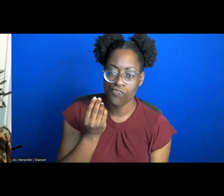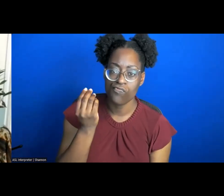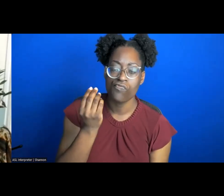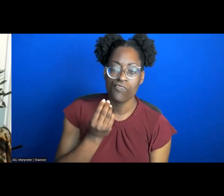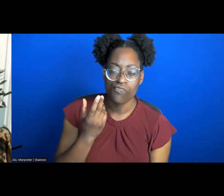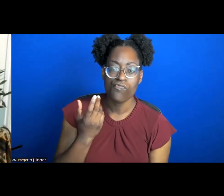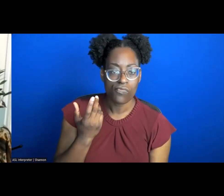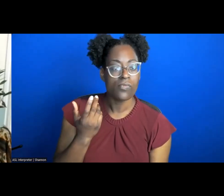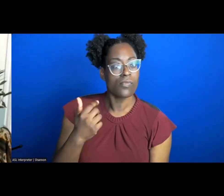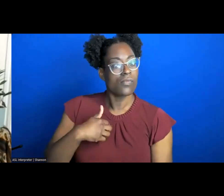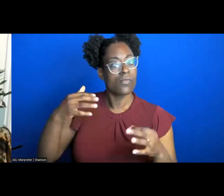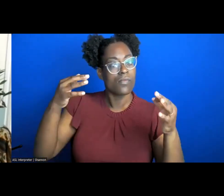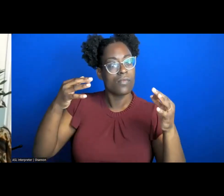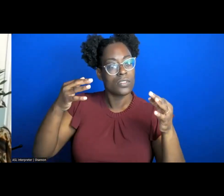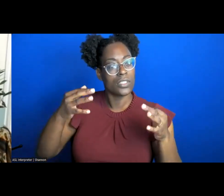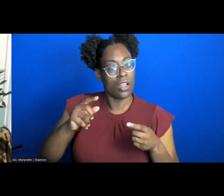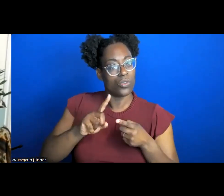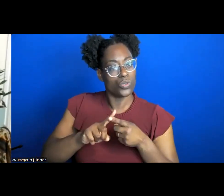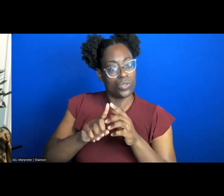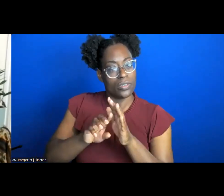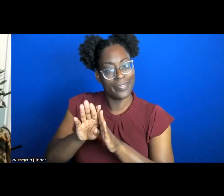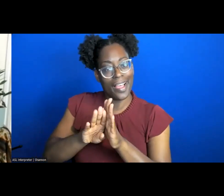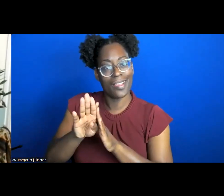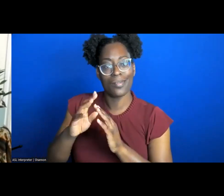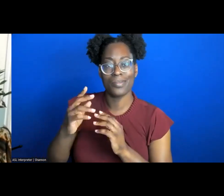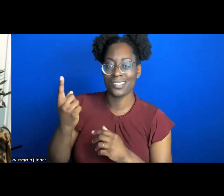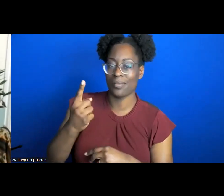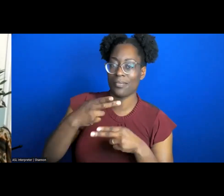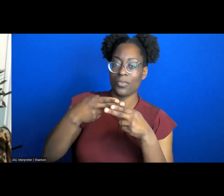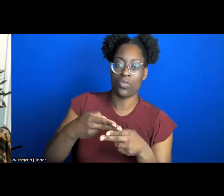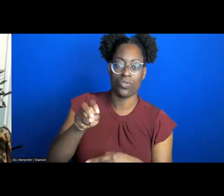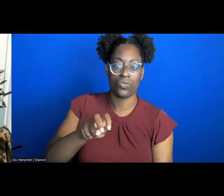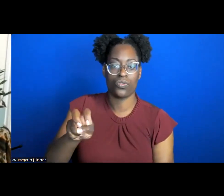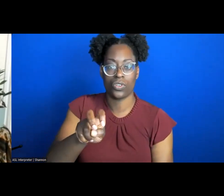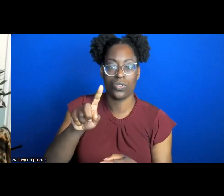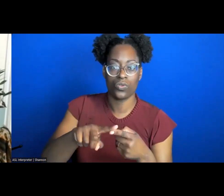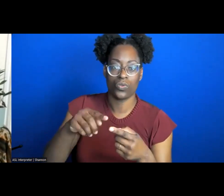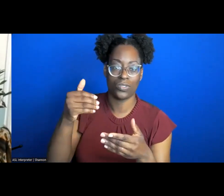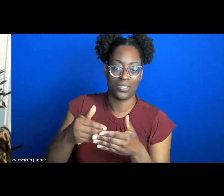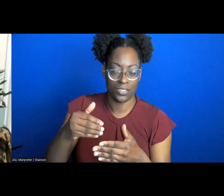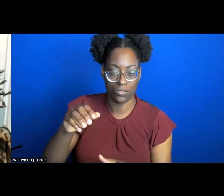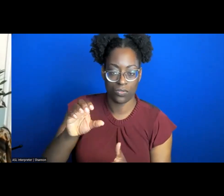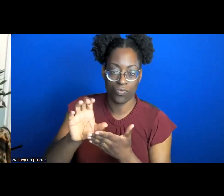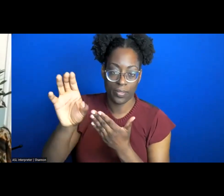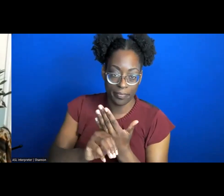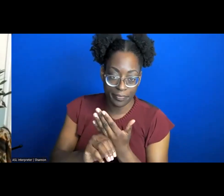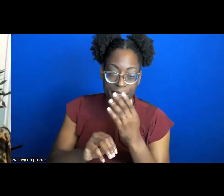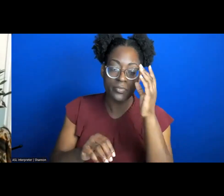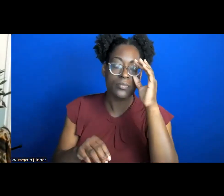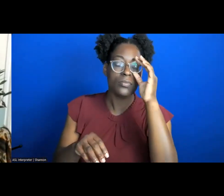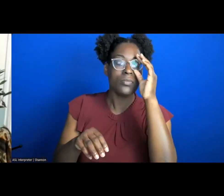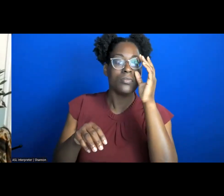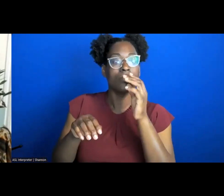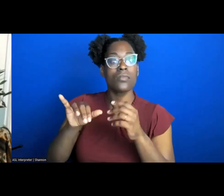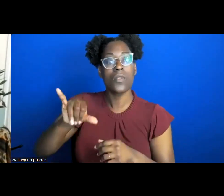a way to support young children and their caregivers within this deeply anti-Black society. And in many cases,